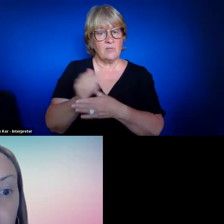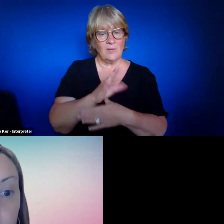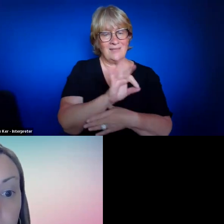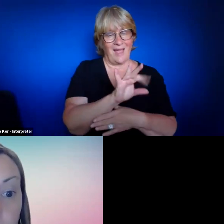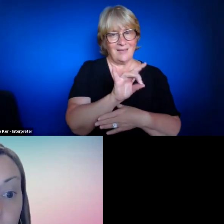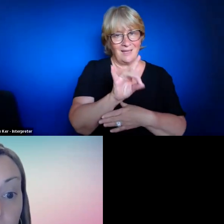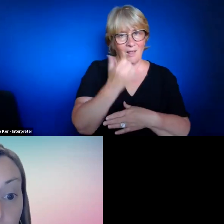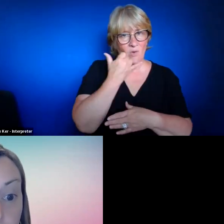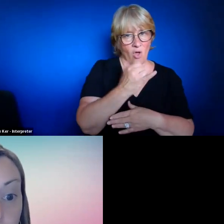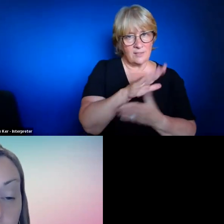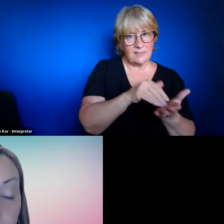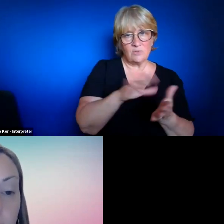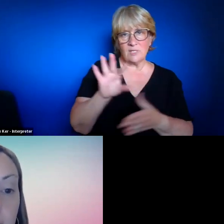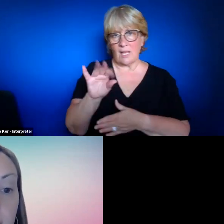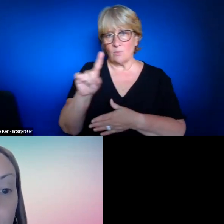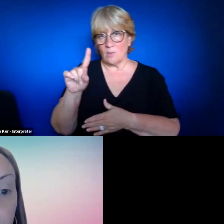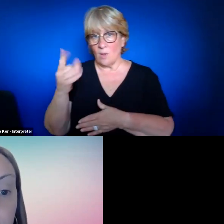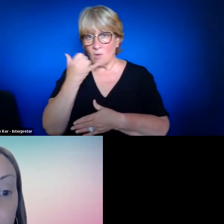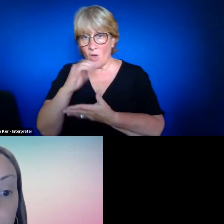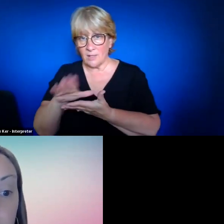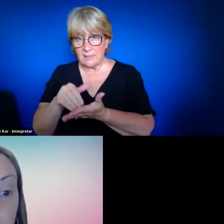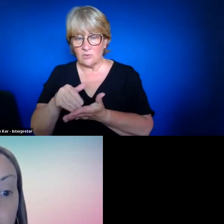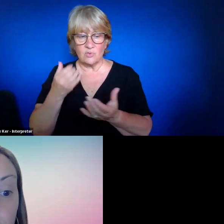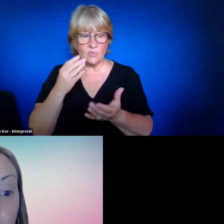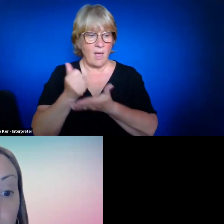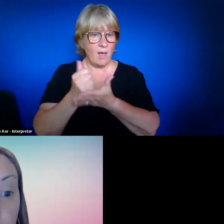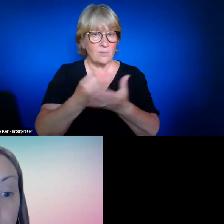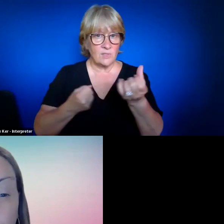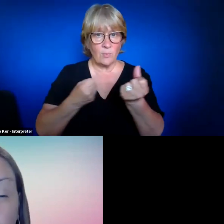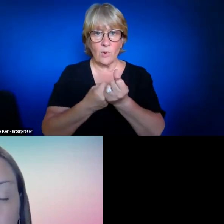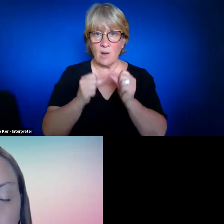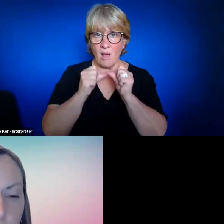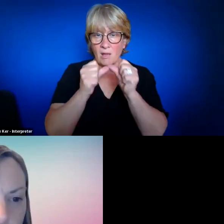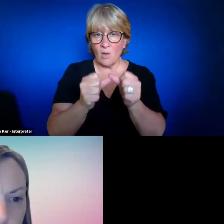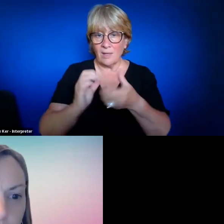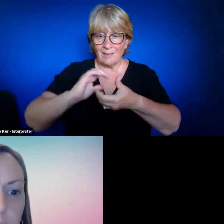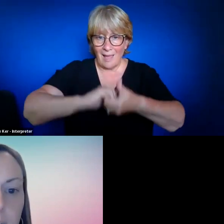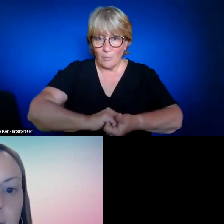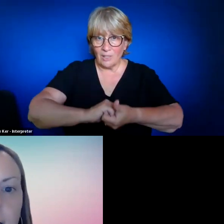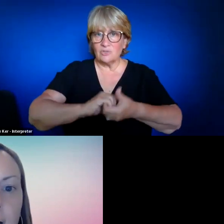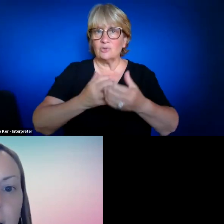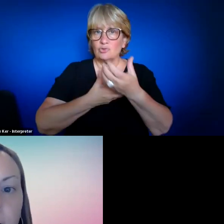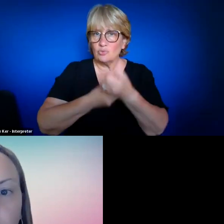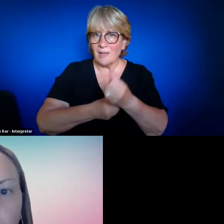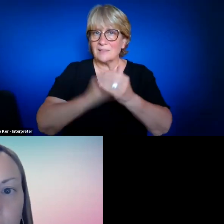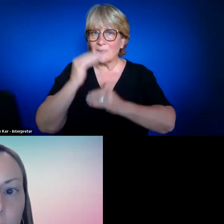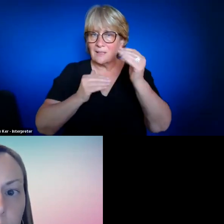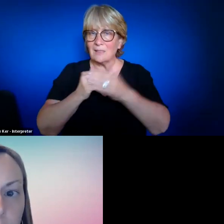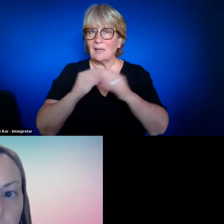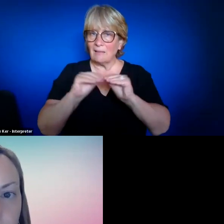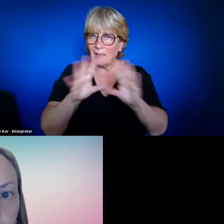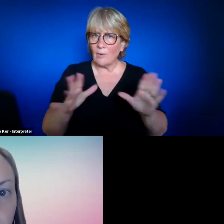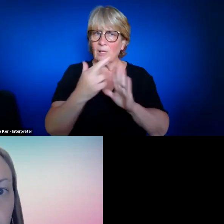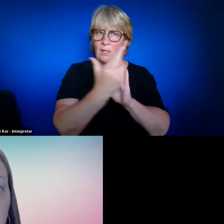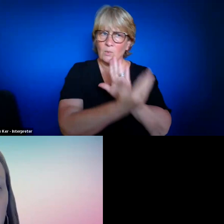call centers and 911 call centers to help support ongoing collaboration, trust building, clarity in roles